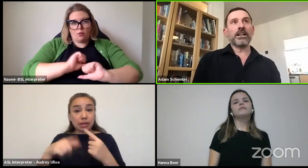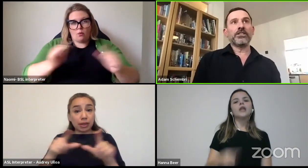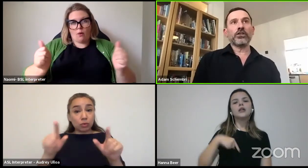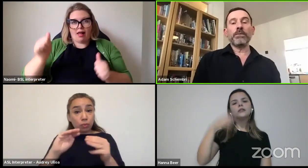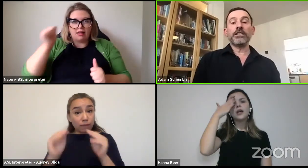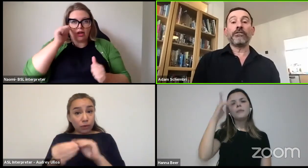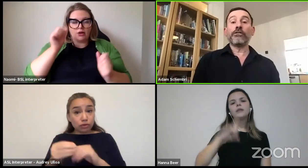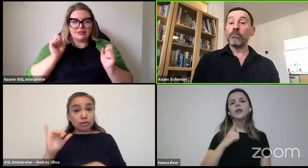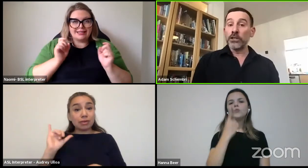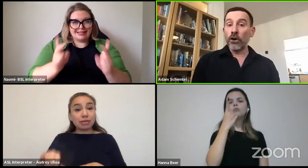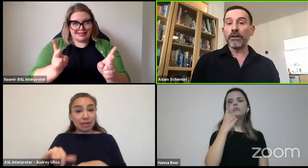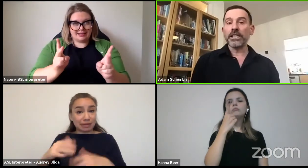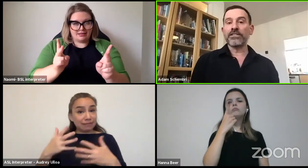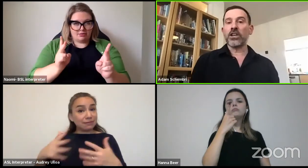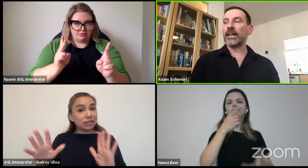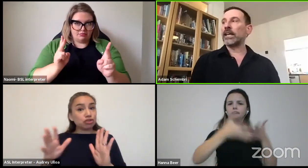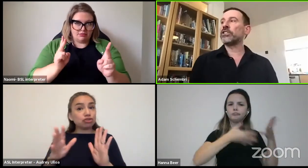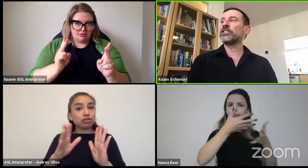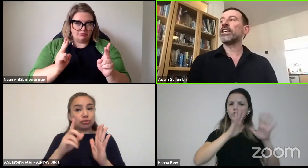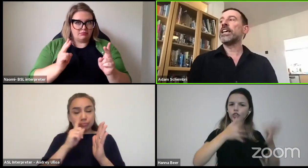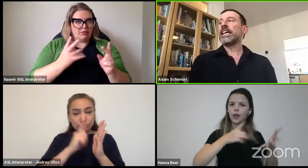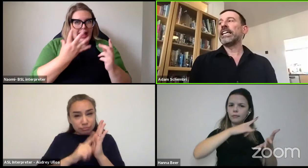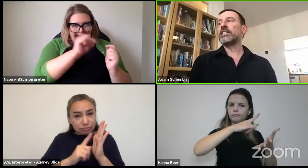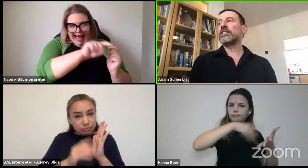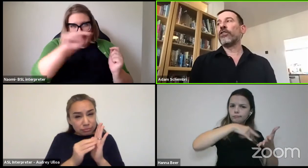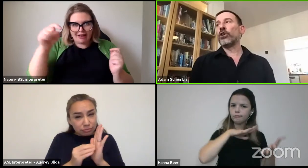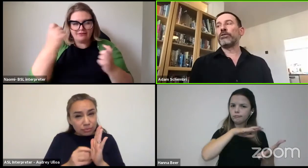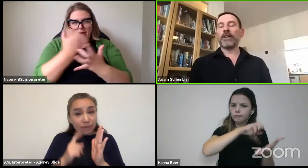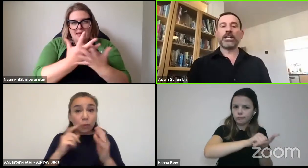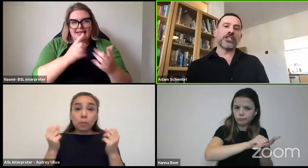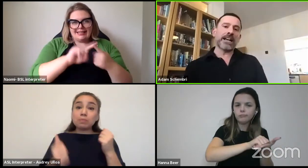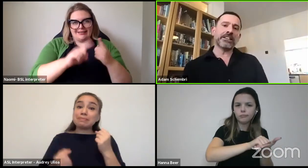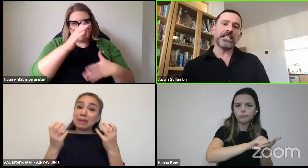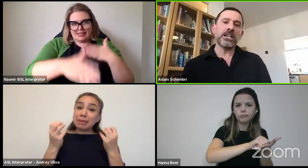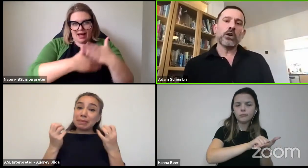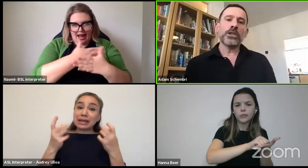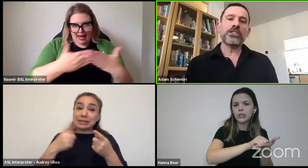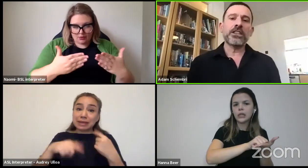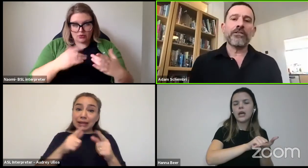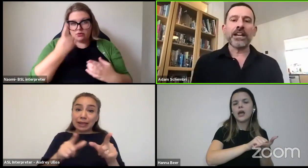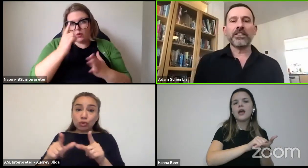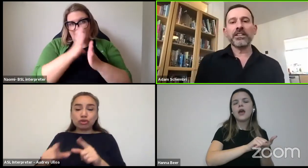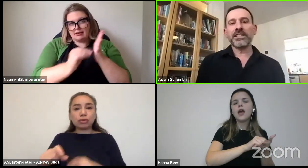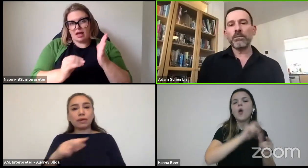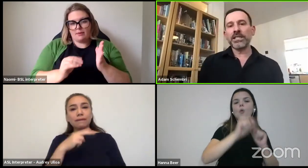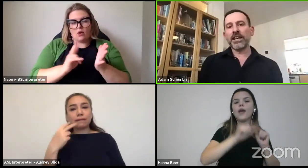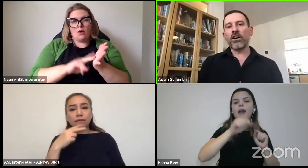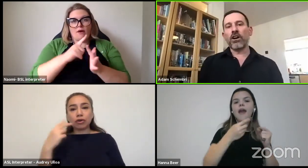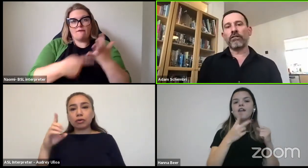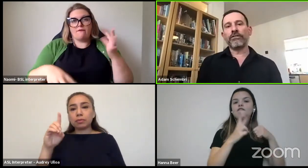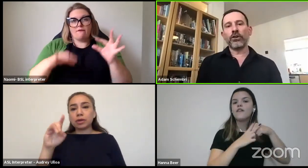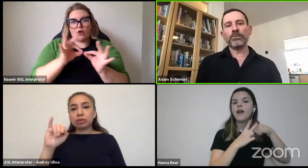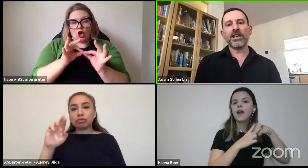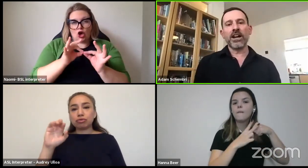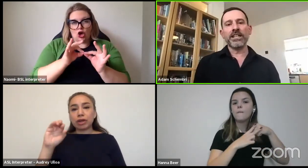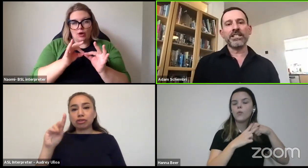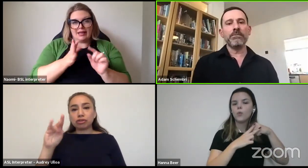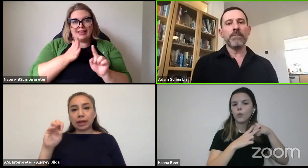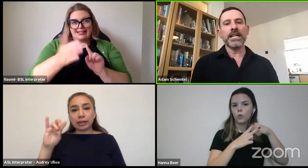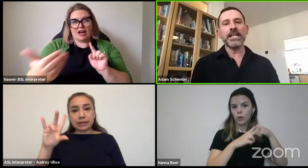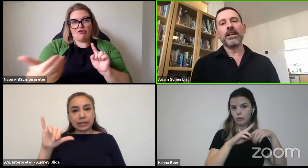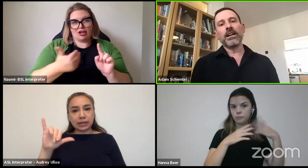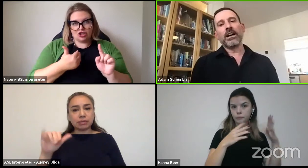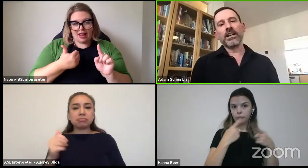been documented for a majority of sign languages is verb directionality, which is the fact that a subset of verb signs